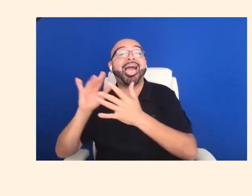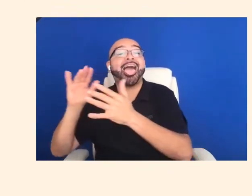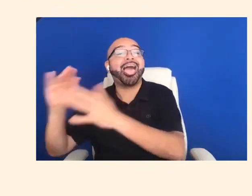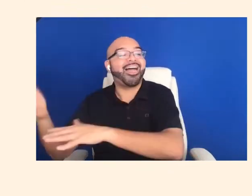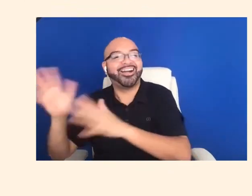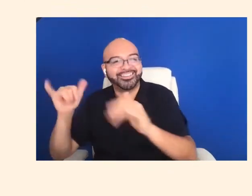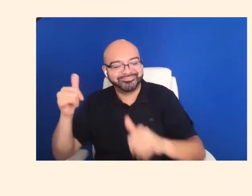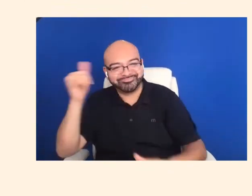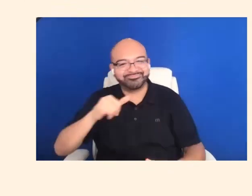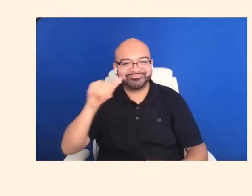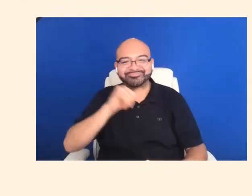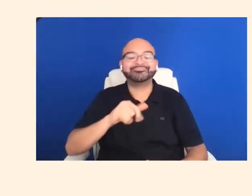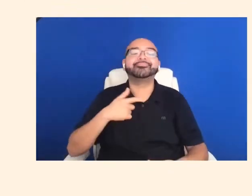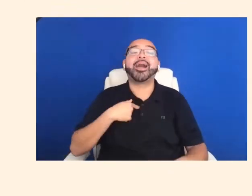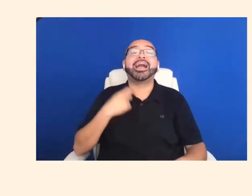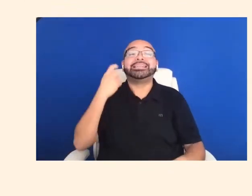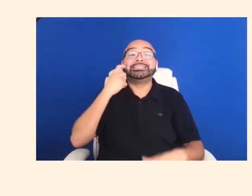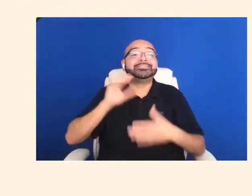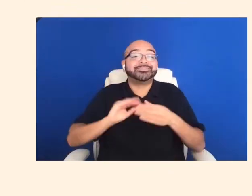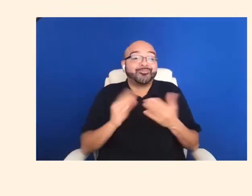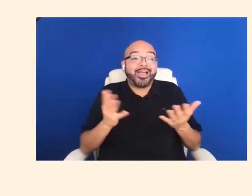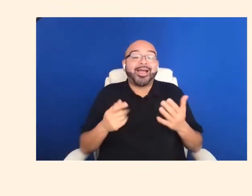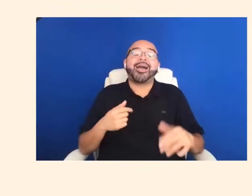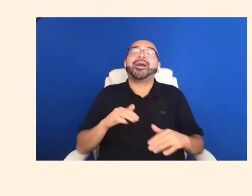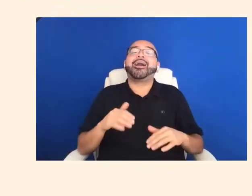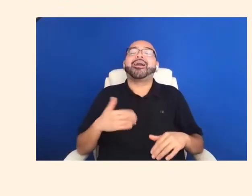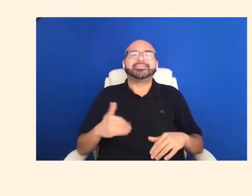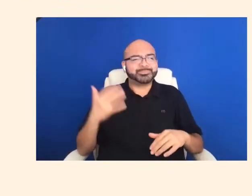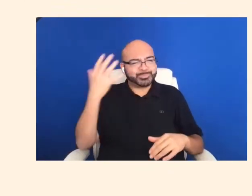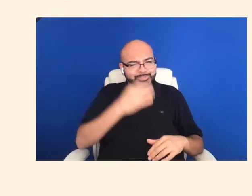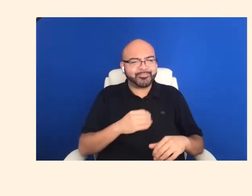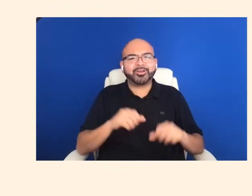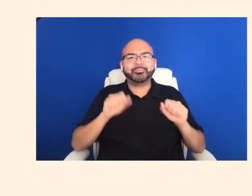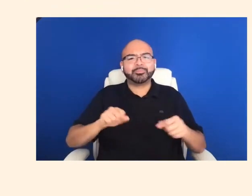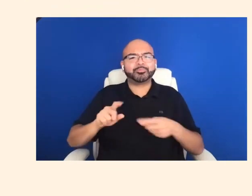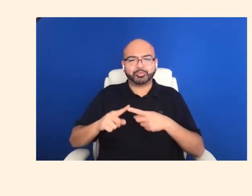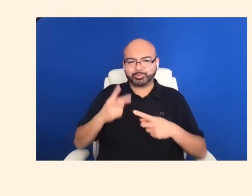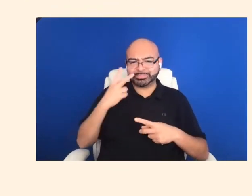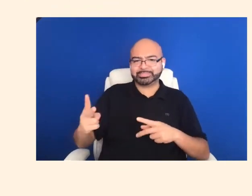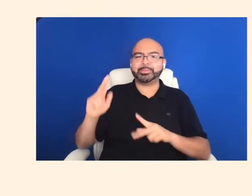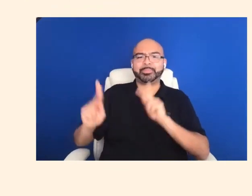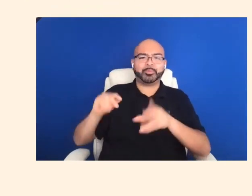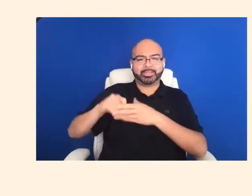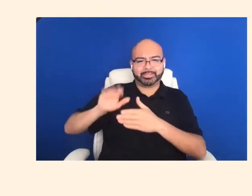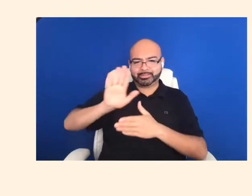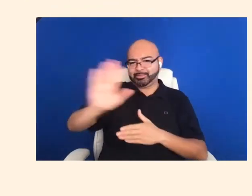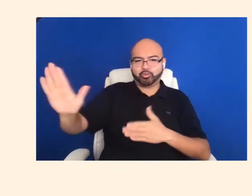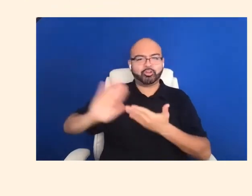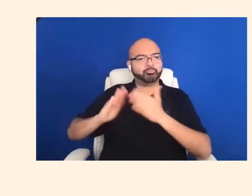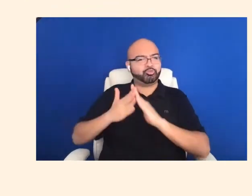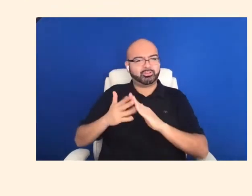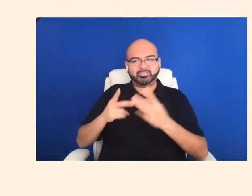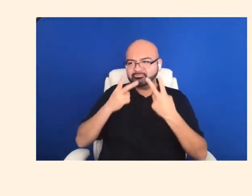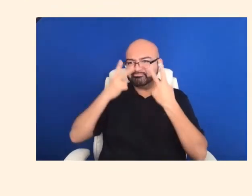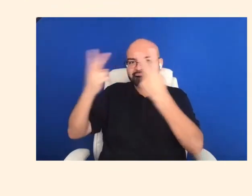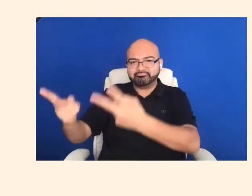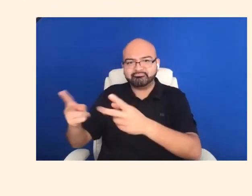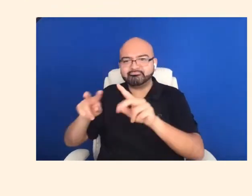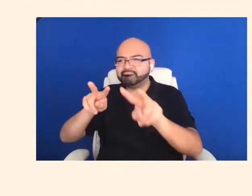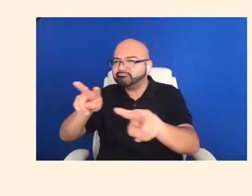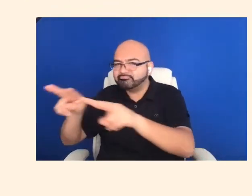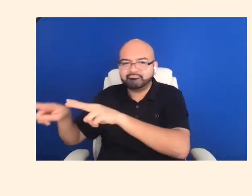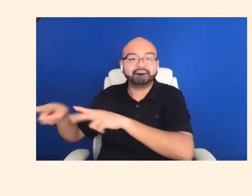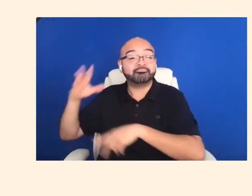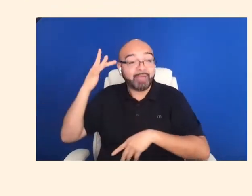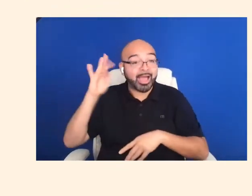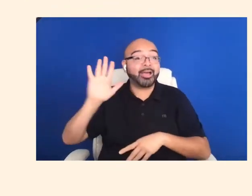how beautiful it is to be able to witness individuals in community as they are because their environment matches what they are